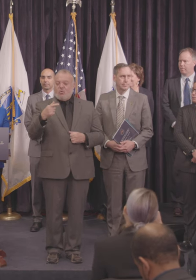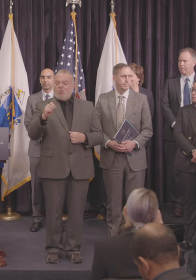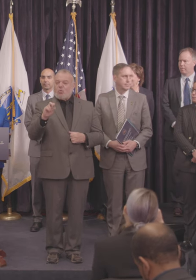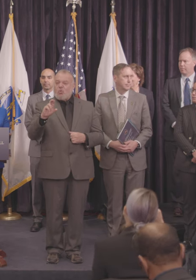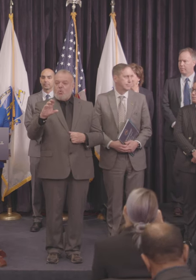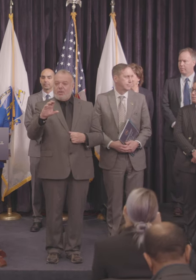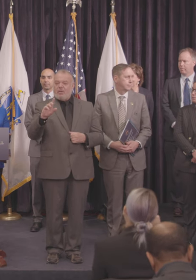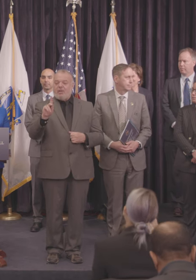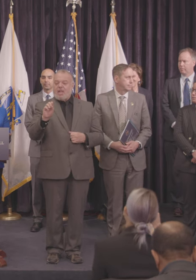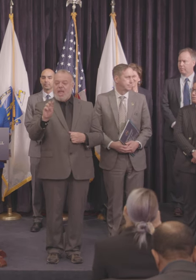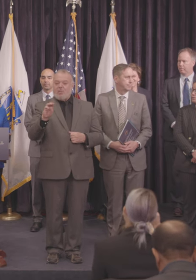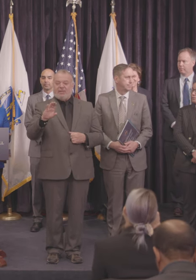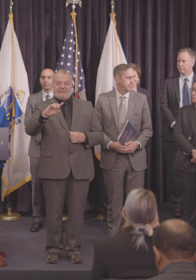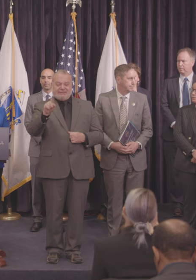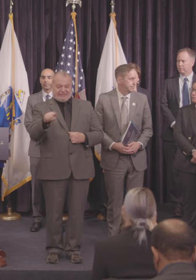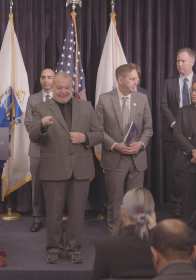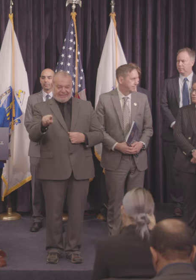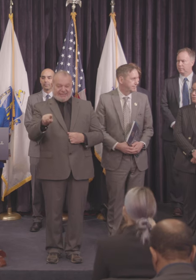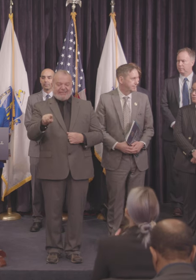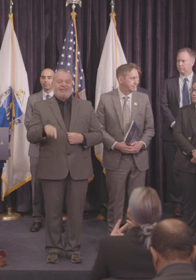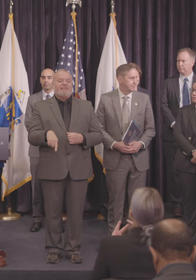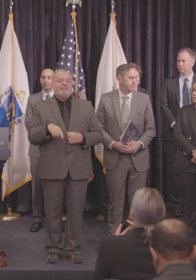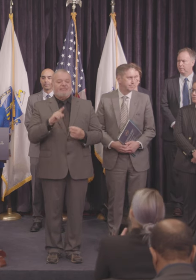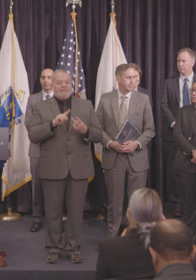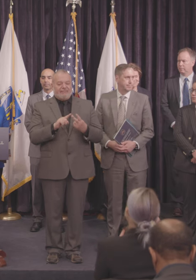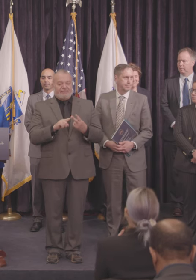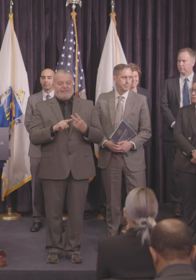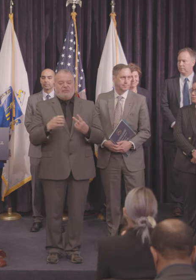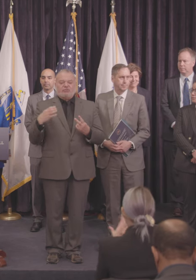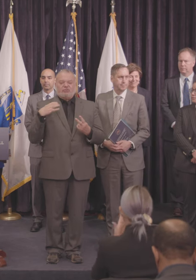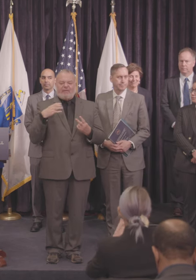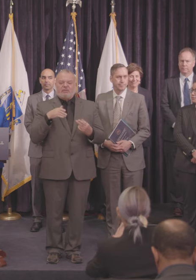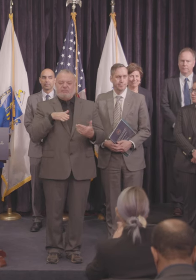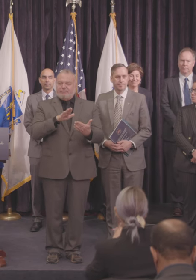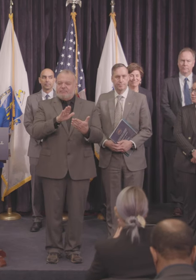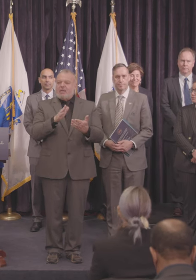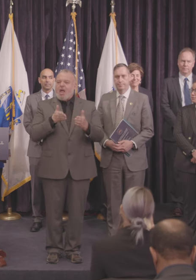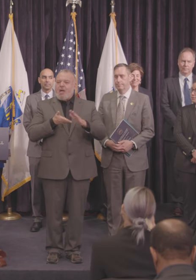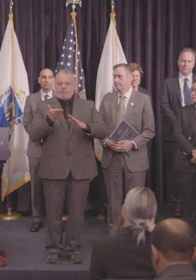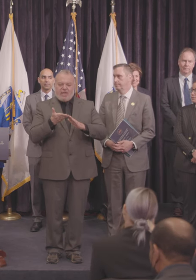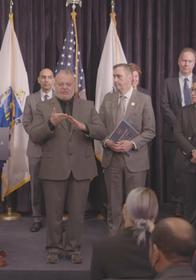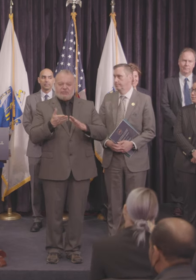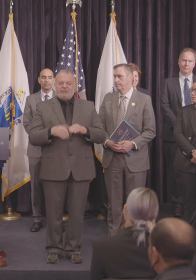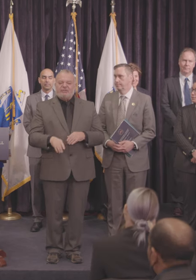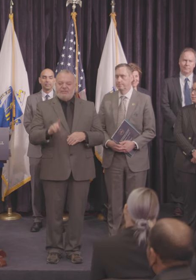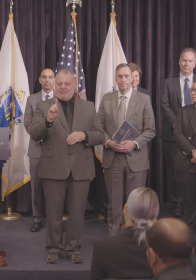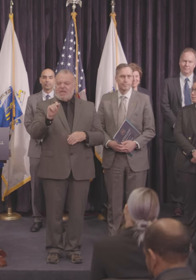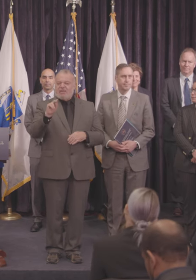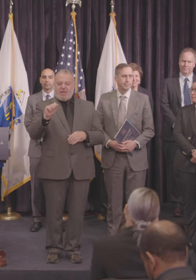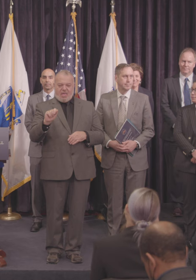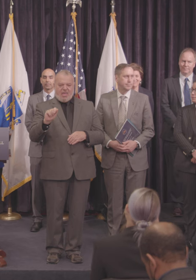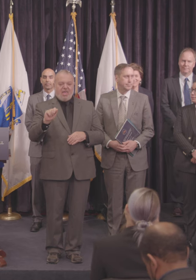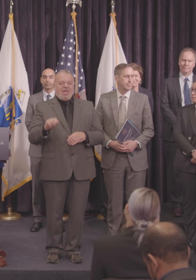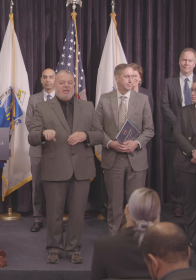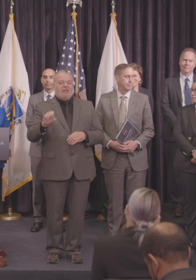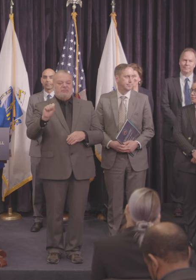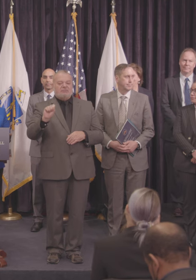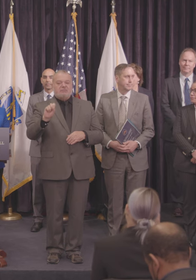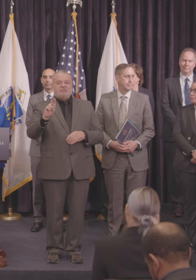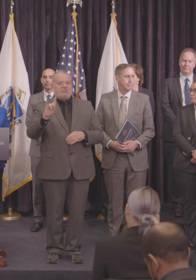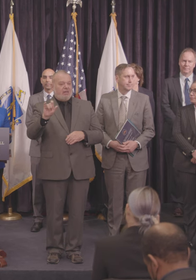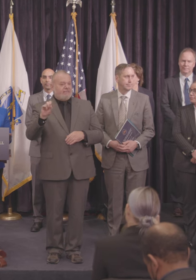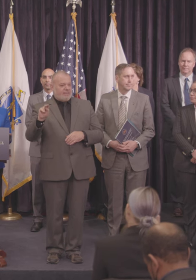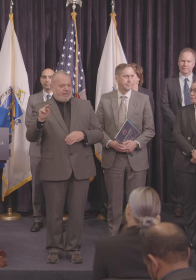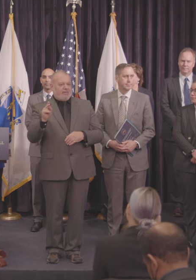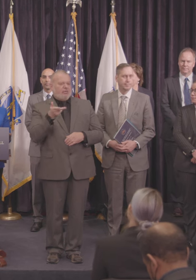Budget, Chris Marino, Chief of Strategy and Operations, Dana Sullivan, and all of the analysts and managers. Thank